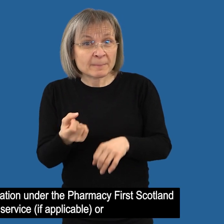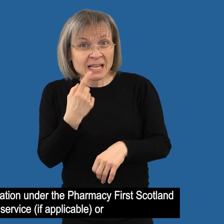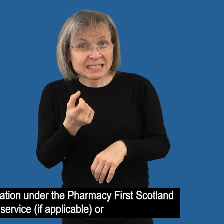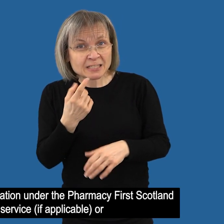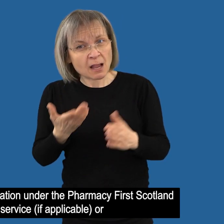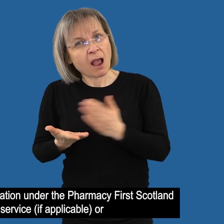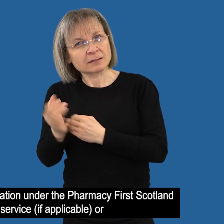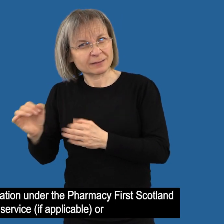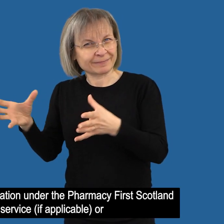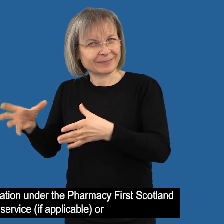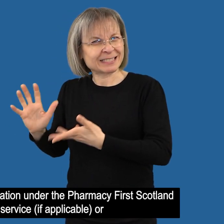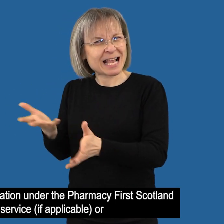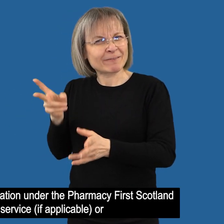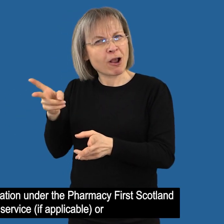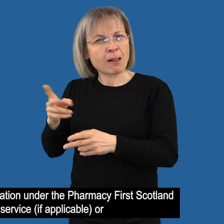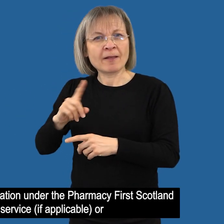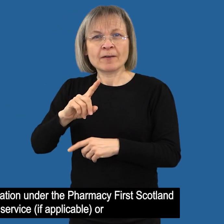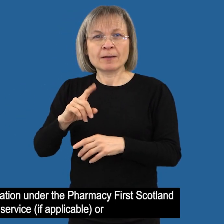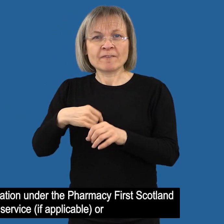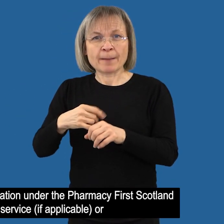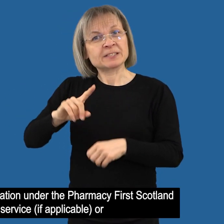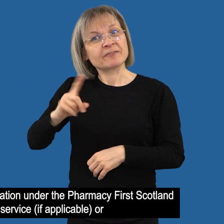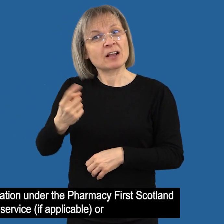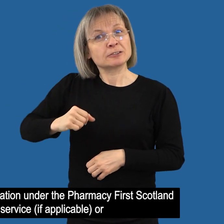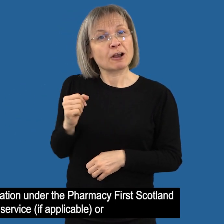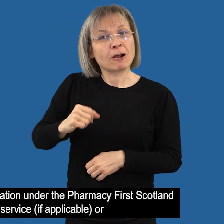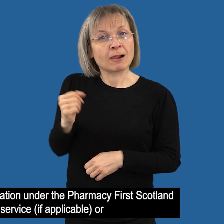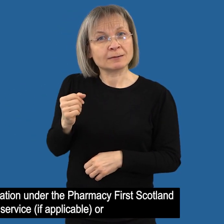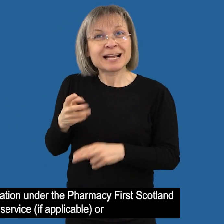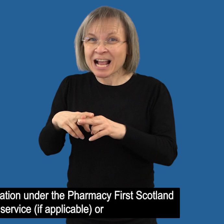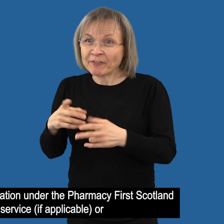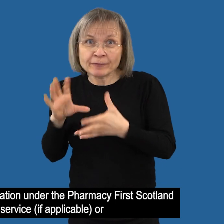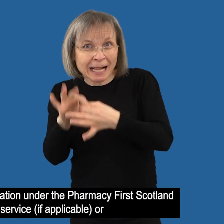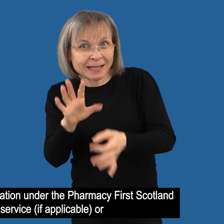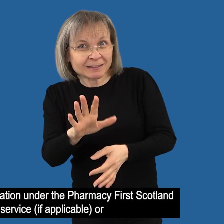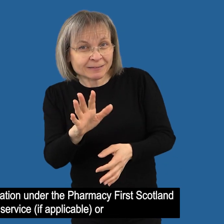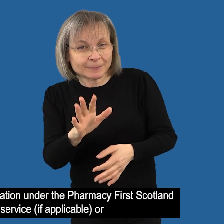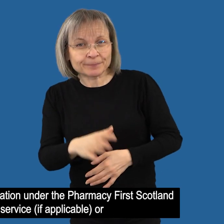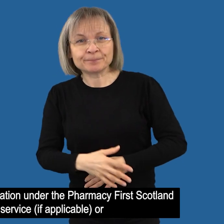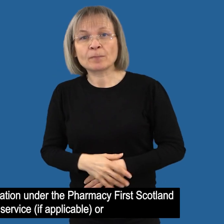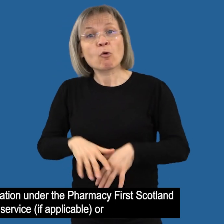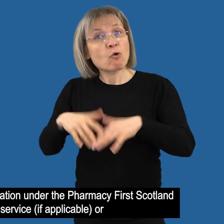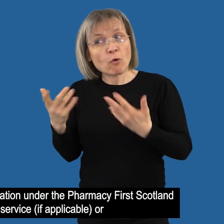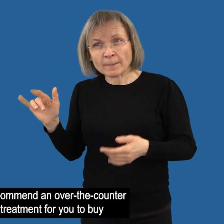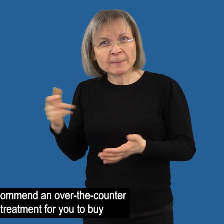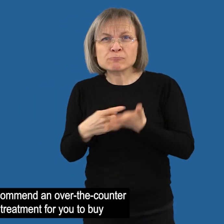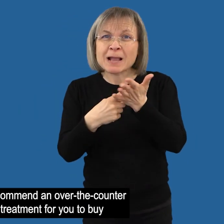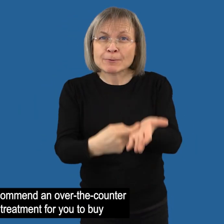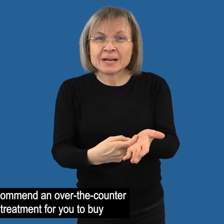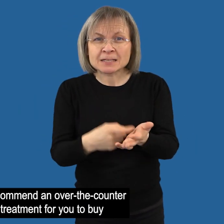Provide medication under the Pharmacy First Scotland service, if applicable, or recommend an over-the-counter treatment